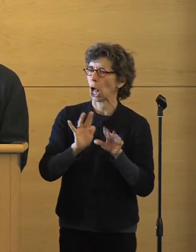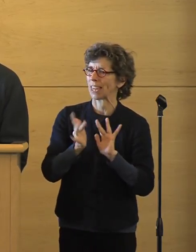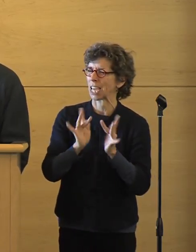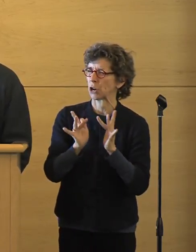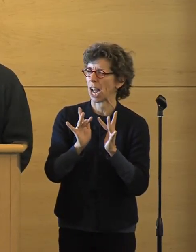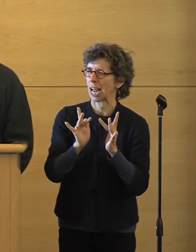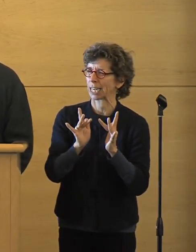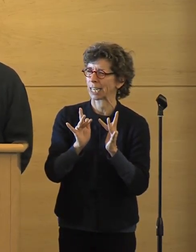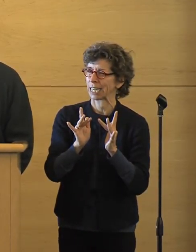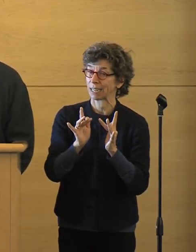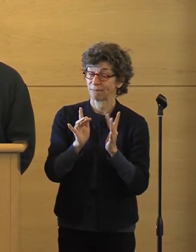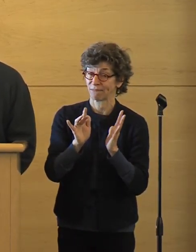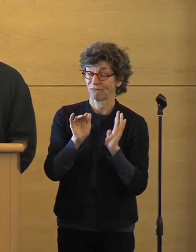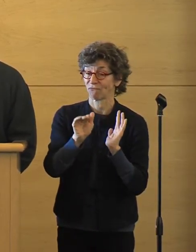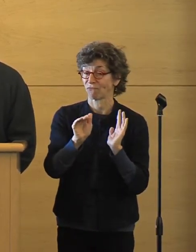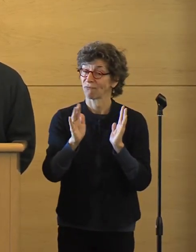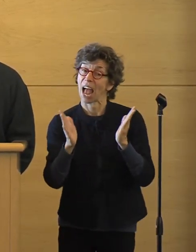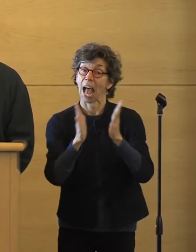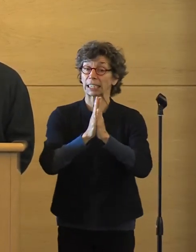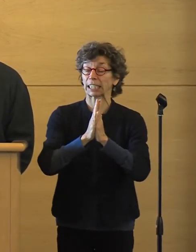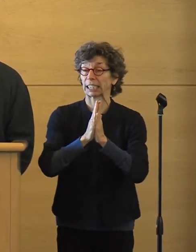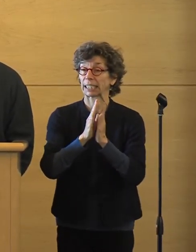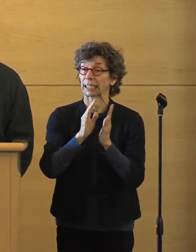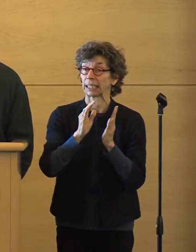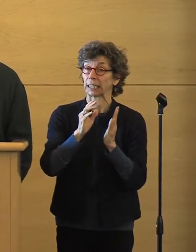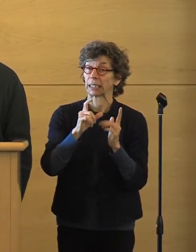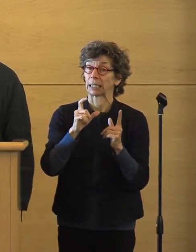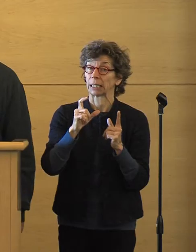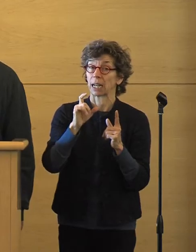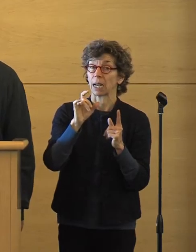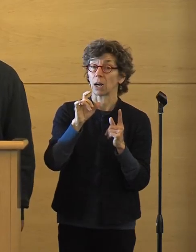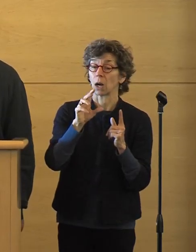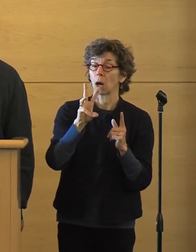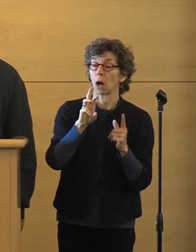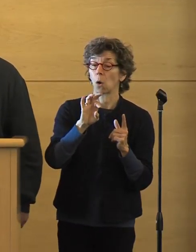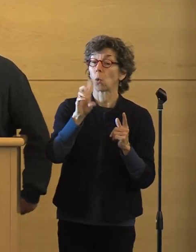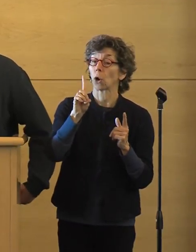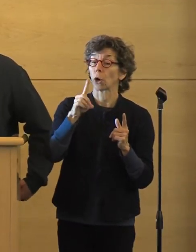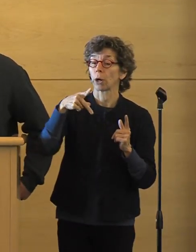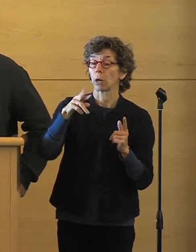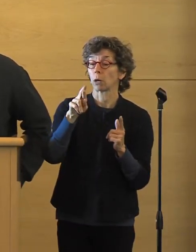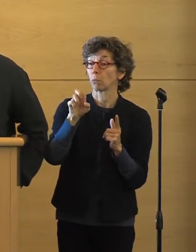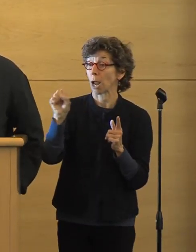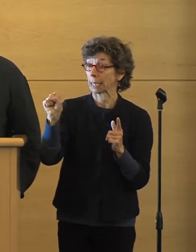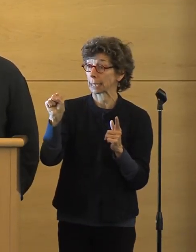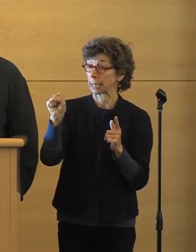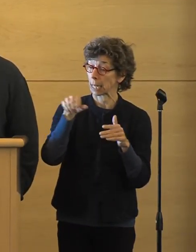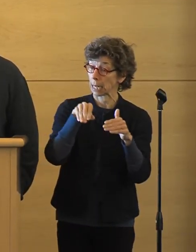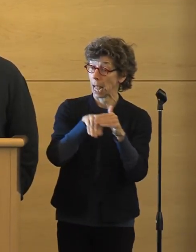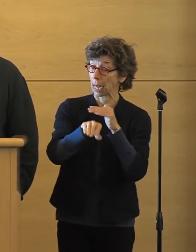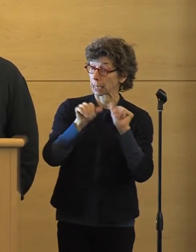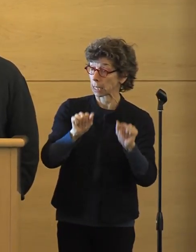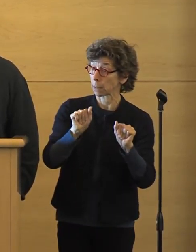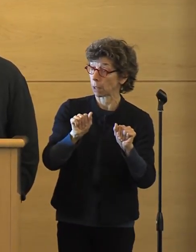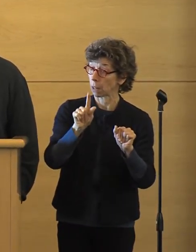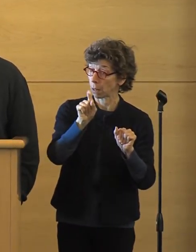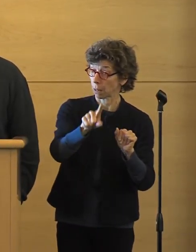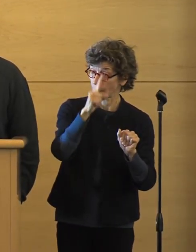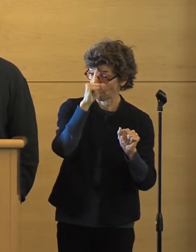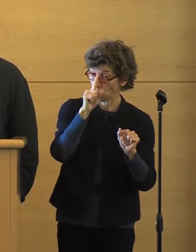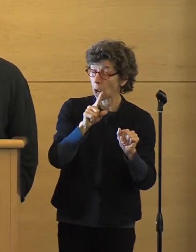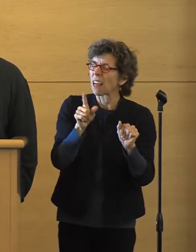Janice? You had the question about which website providers. I won't name any names, but the